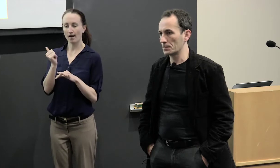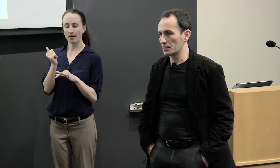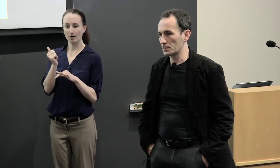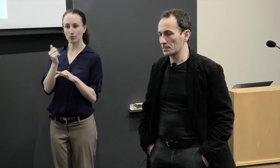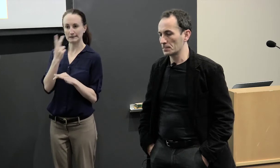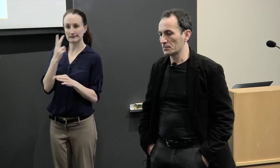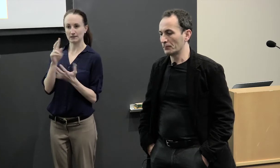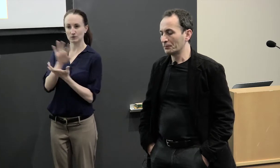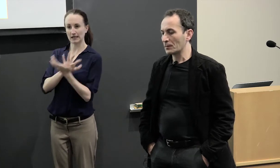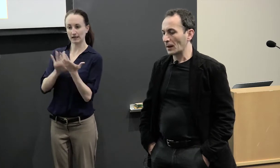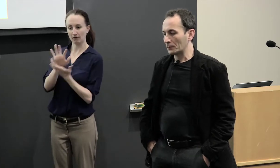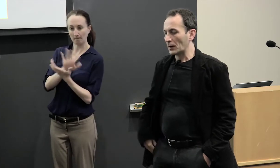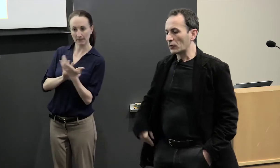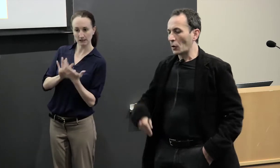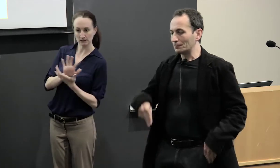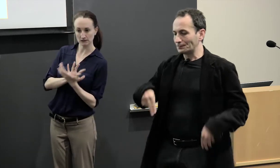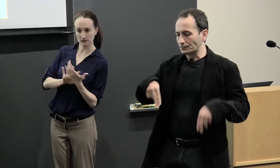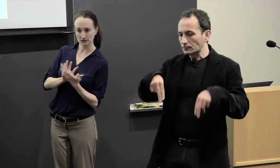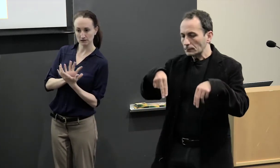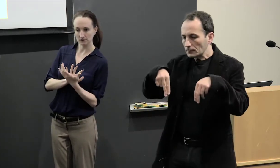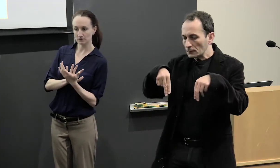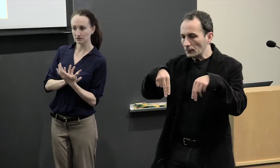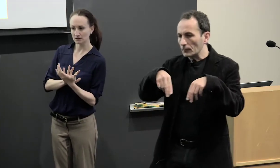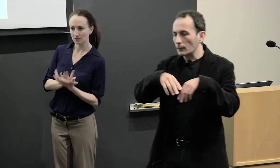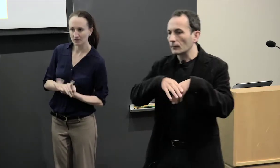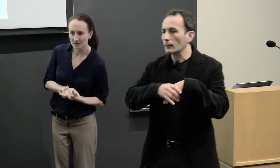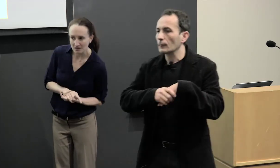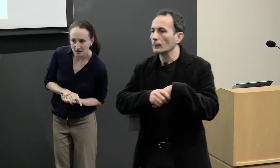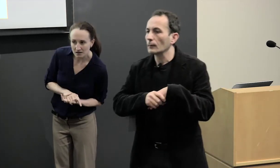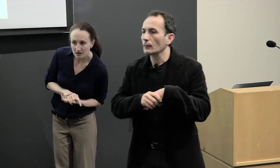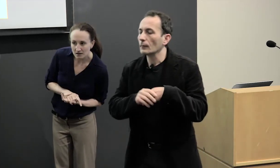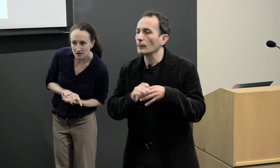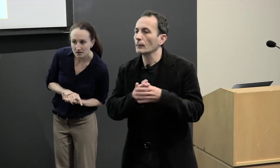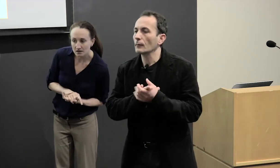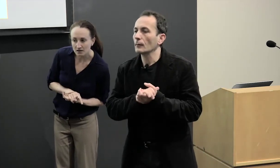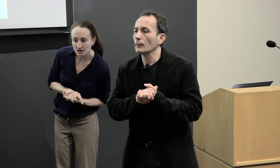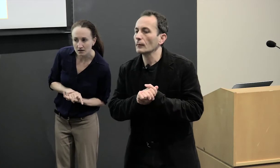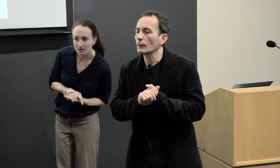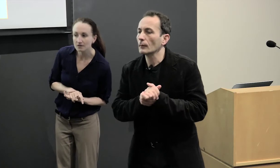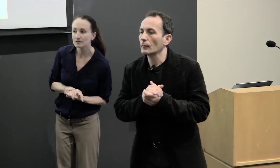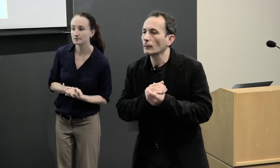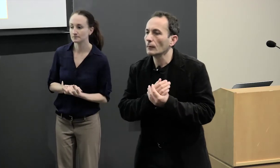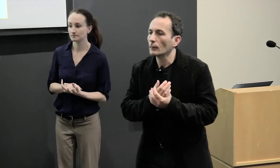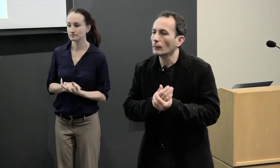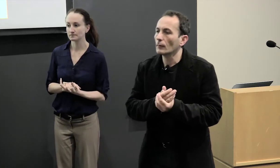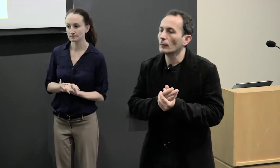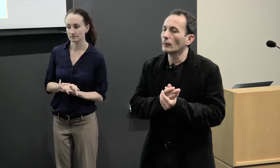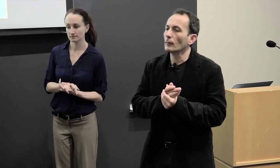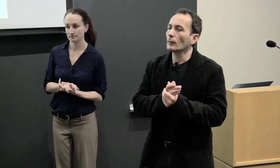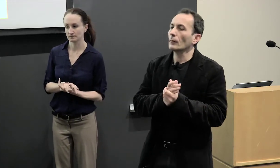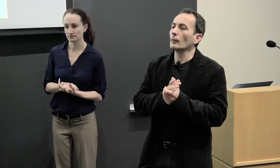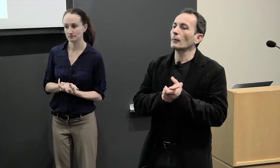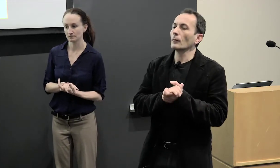kind of positions in some languages. So, I'm sorry, next one. It would predict mixed